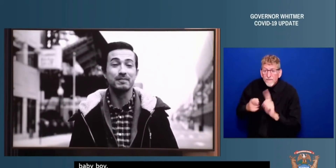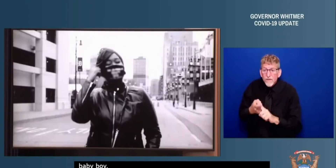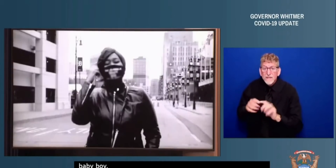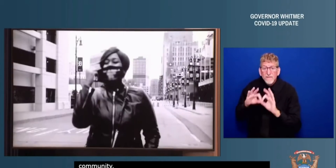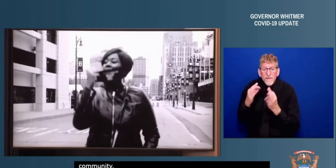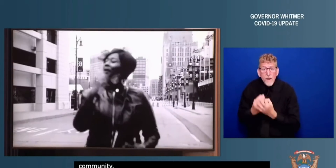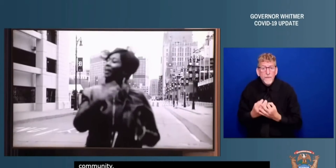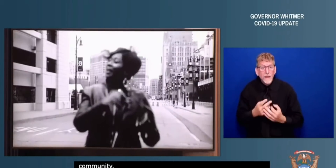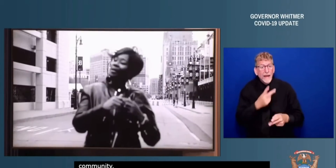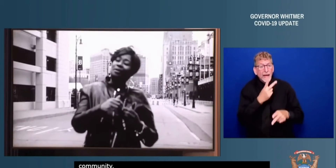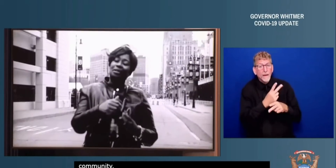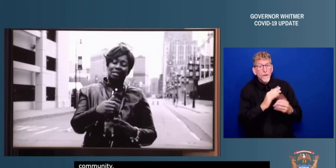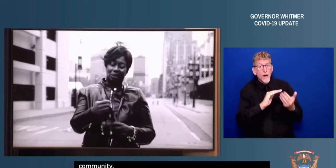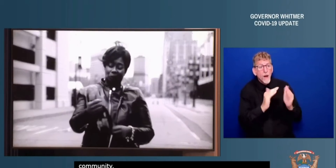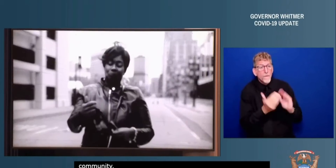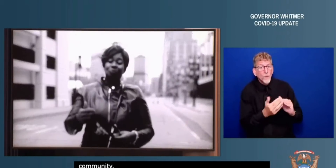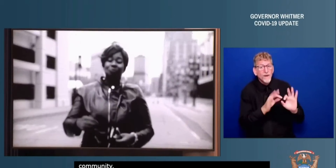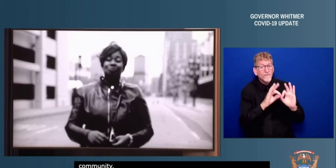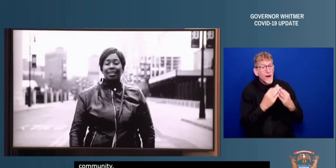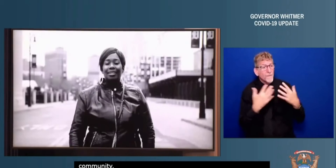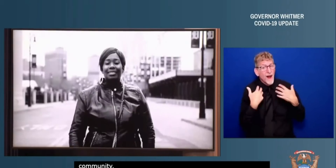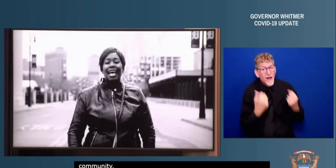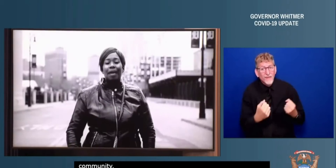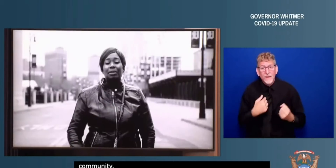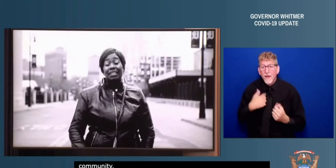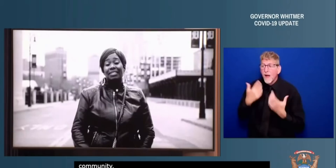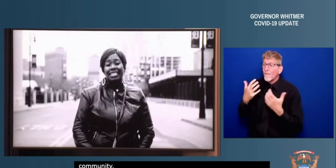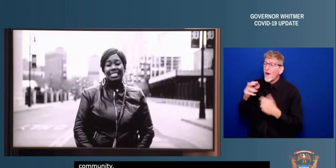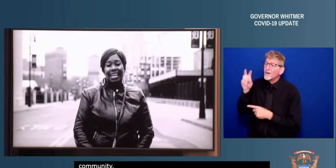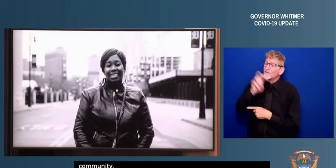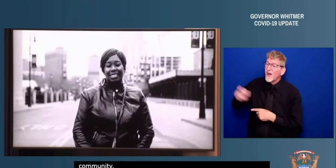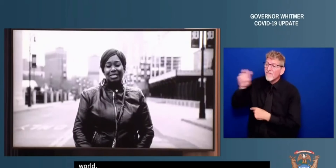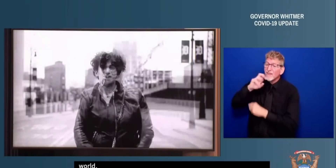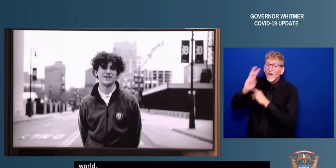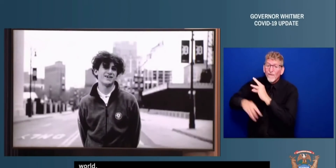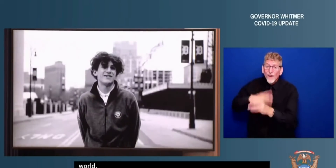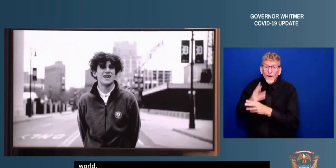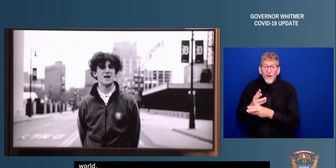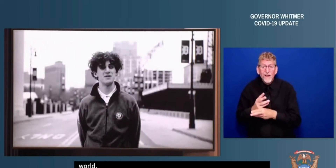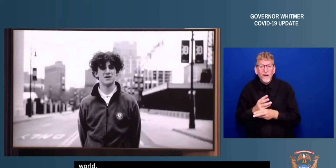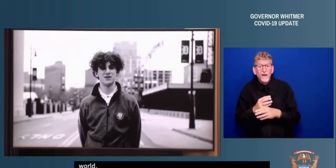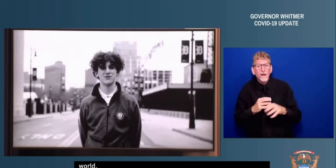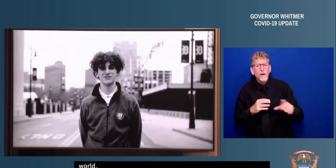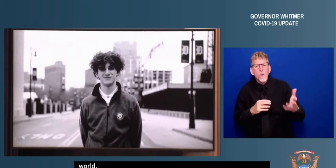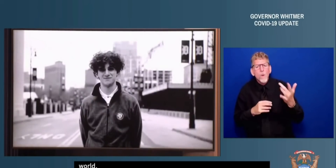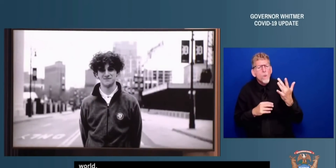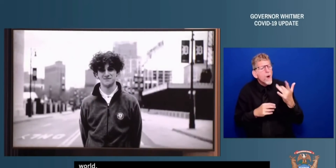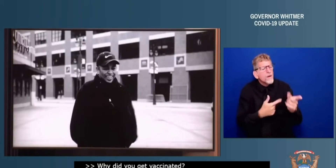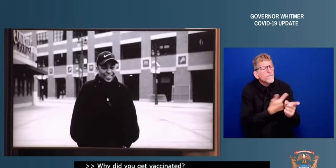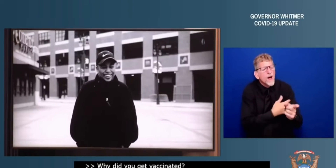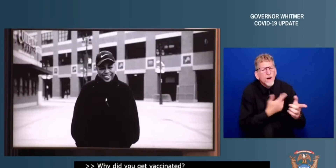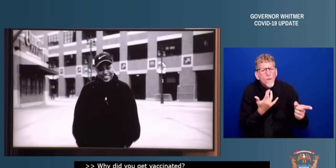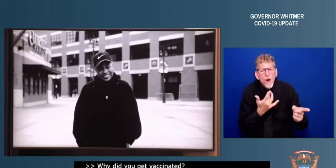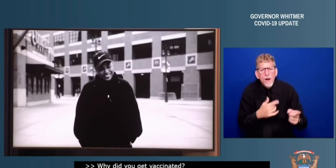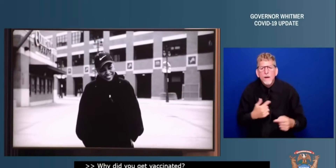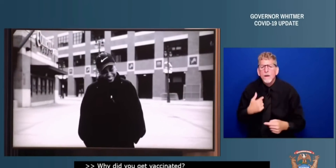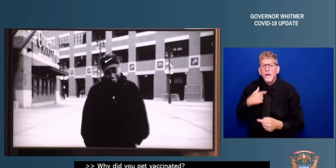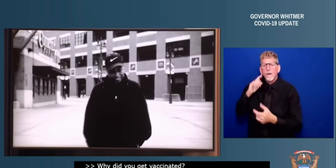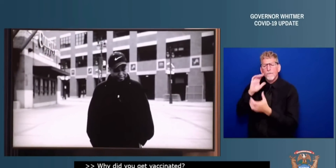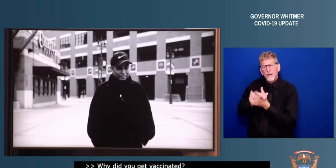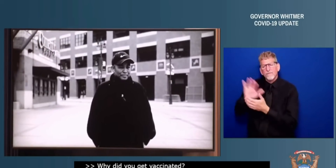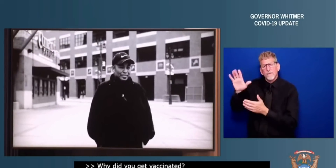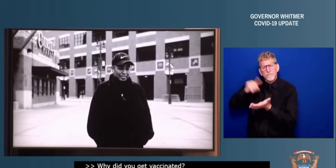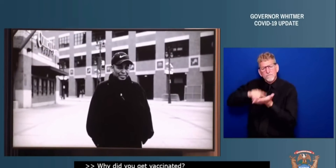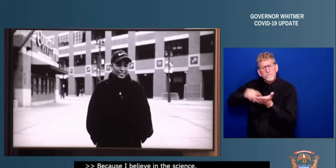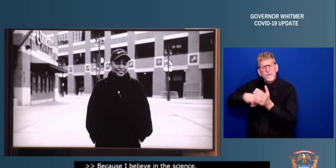world. Why did you get vaccinated? Because I believe in the science. I want a happy, healthy world. My best